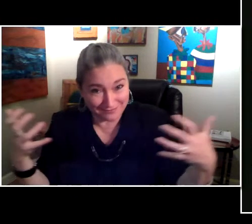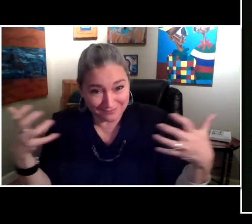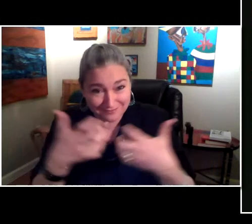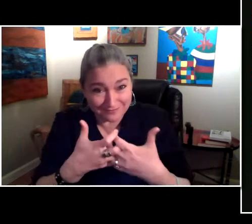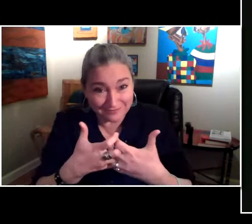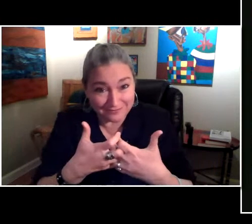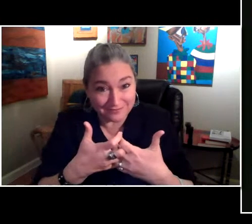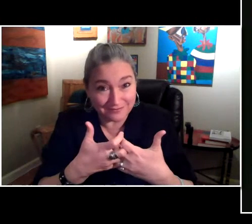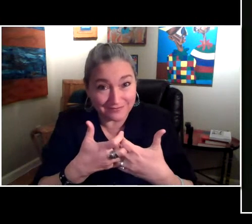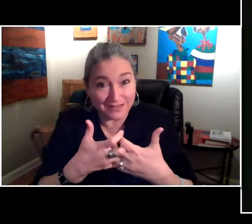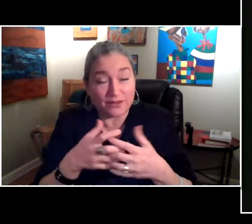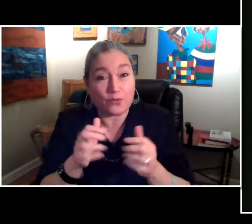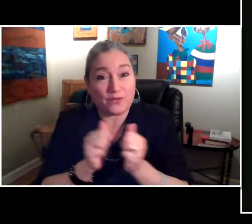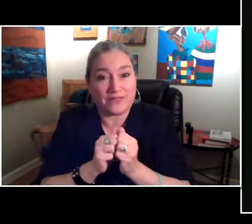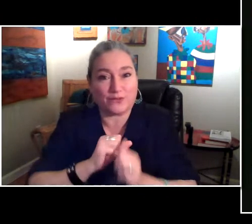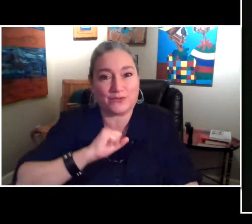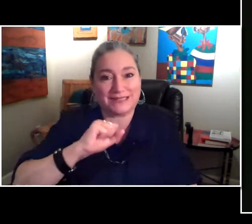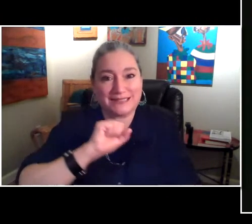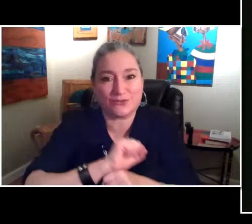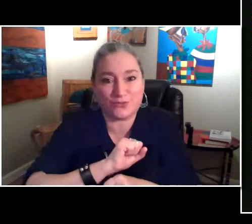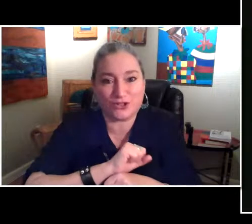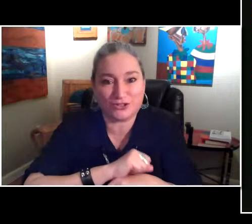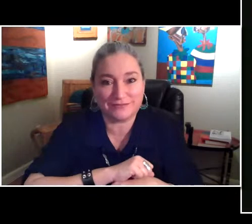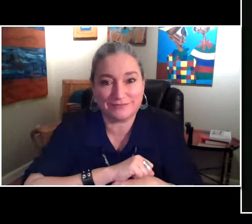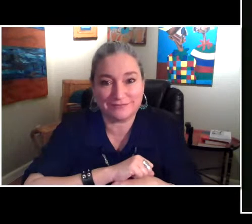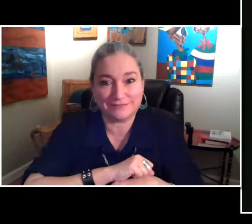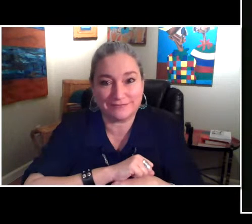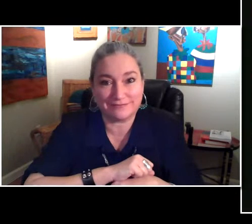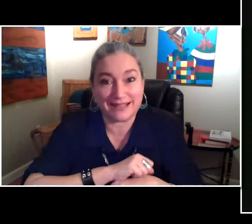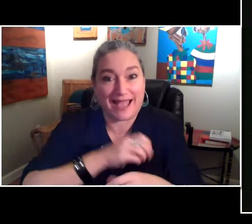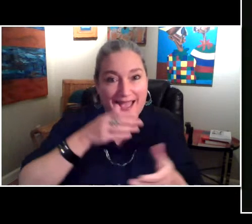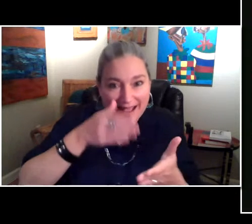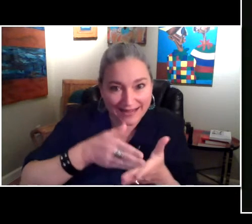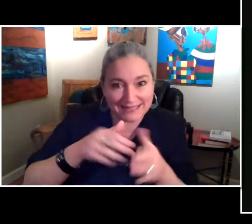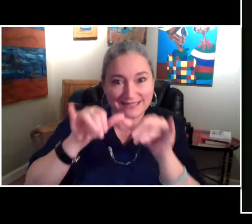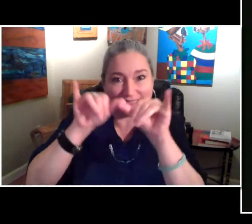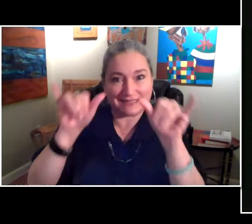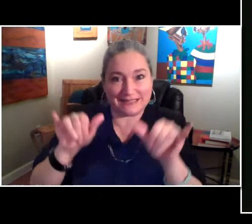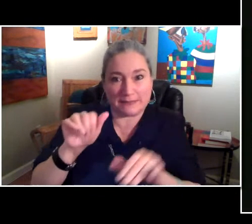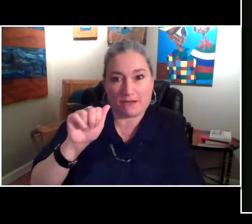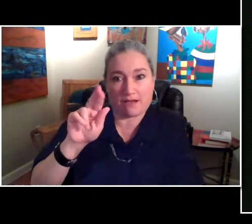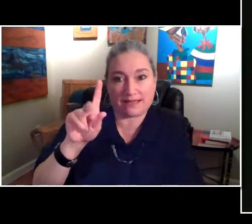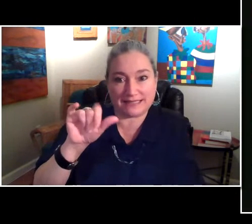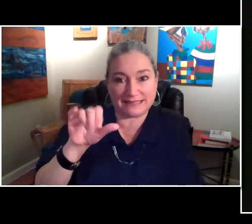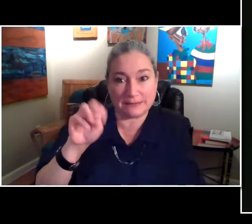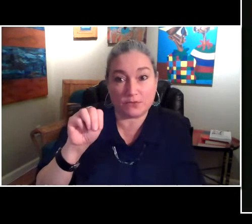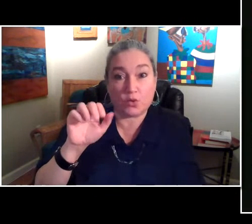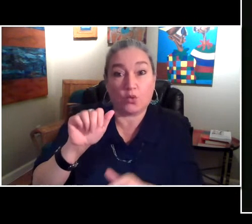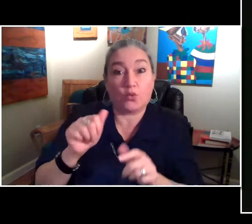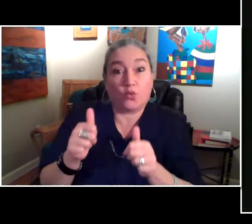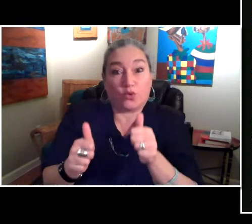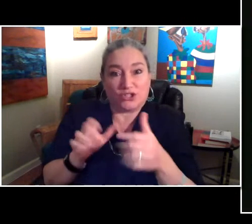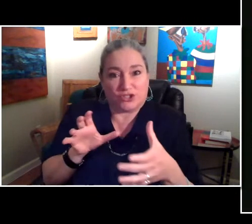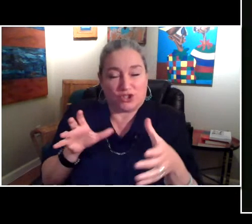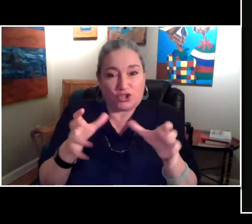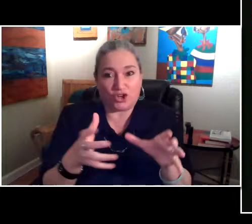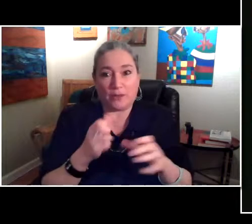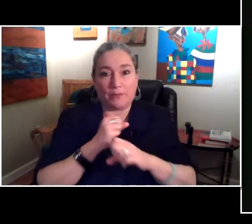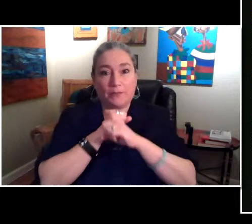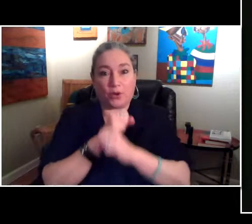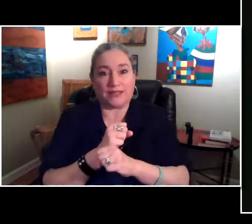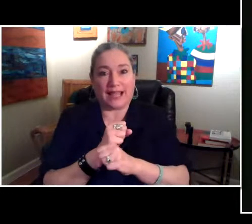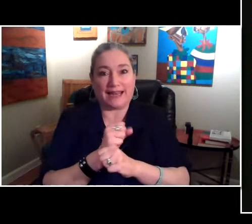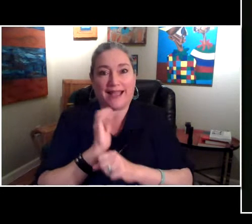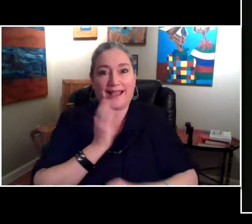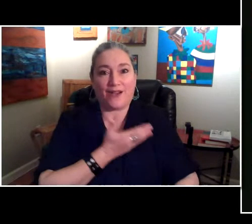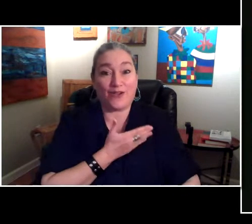between Fremont and Riverside schools, the two locations that we were using in this research, that there's an accumulated